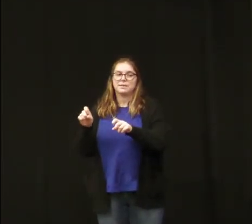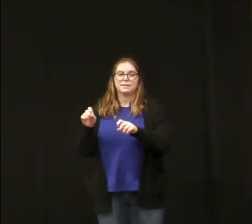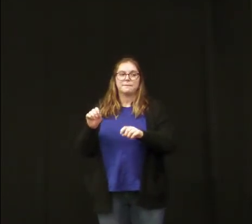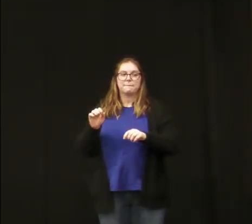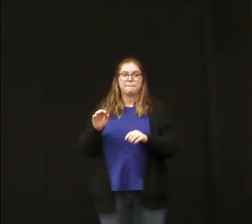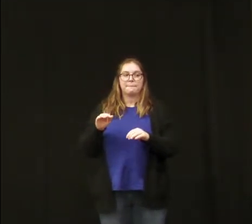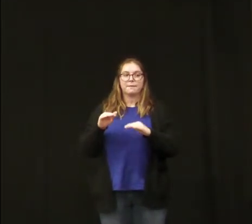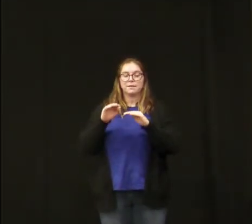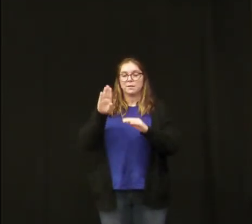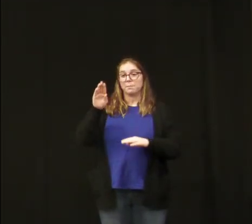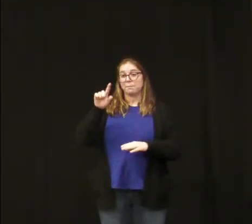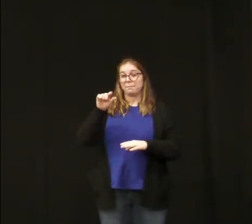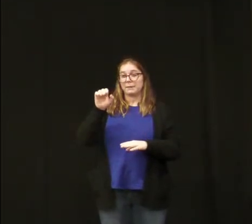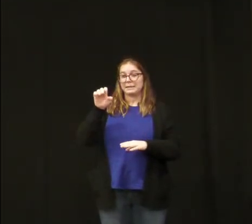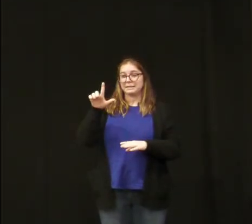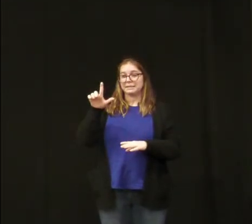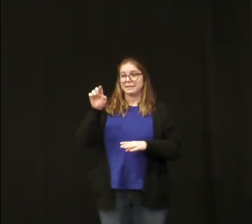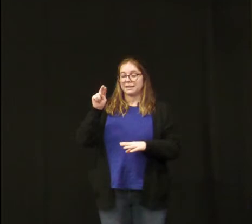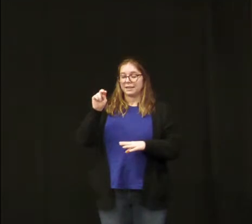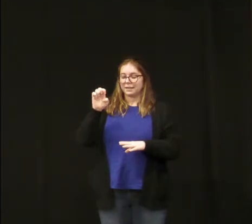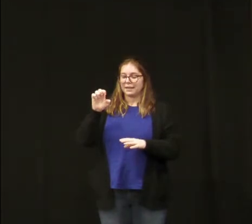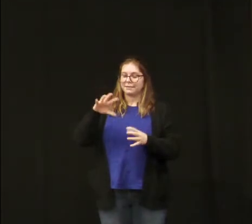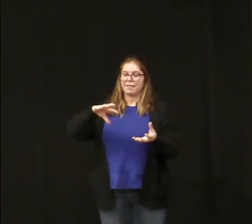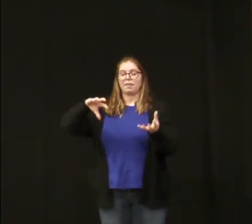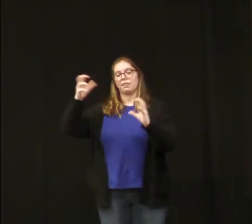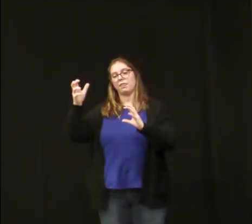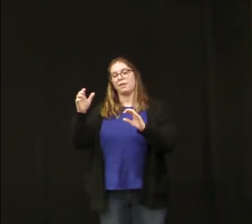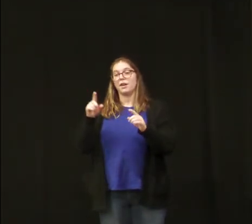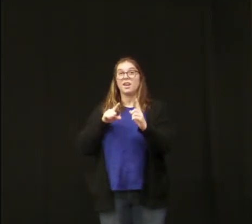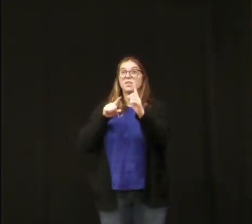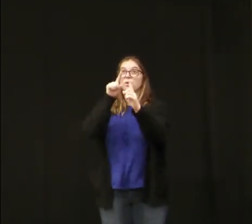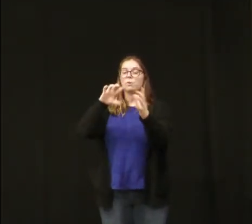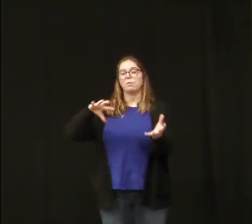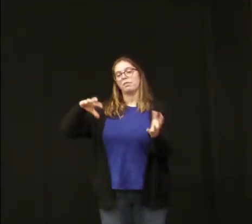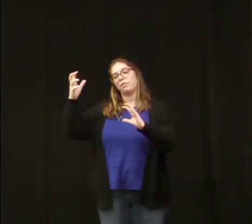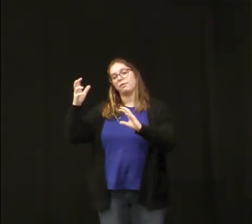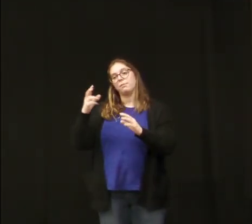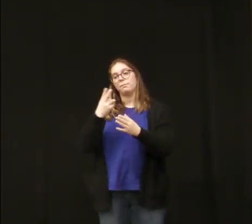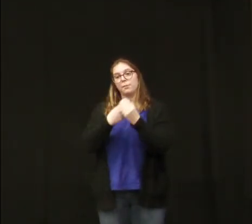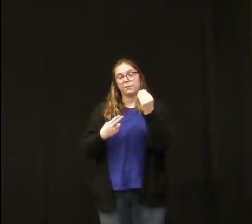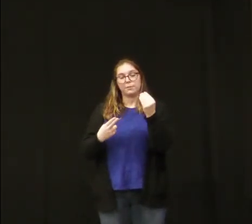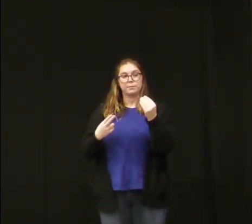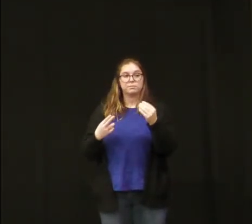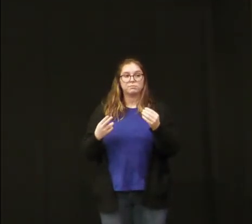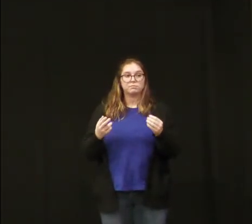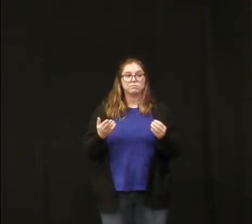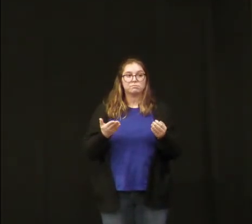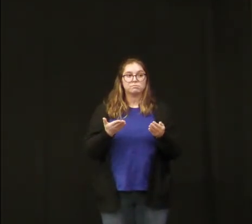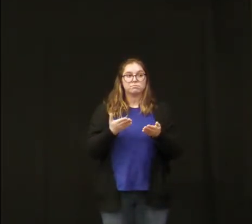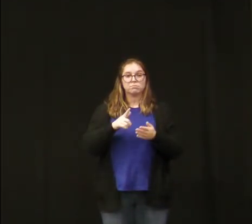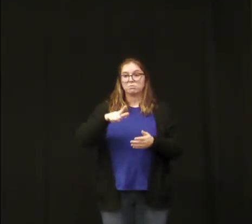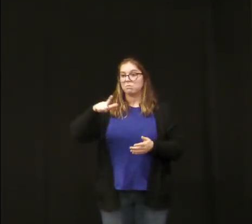Great. The goal is wonky and the baseline is wonky. Okay. Anything else?